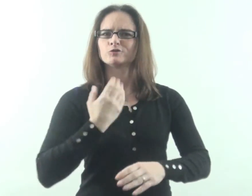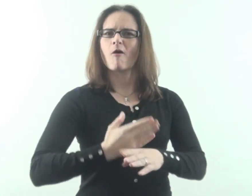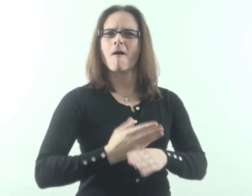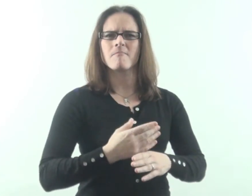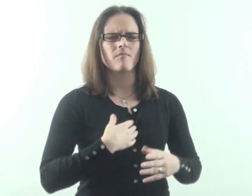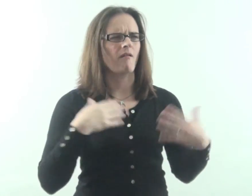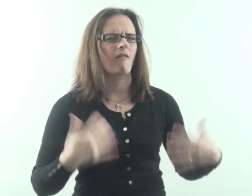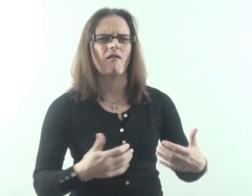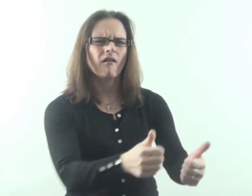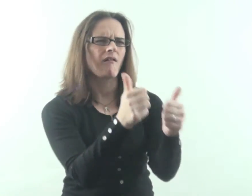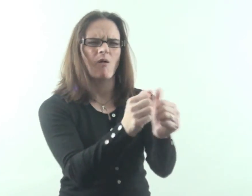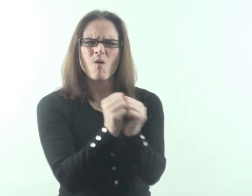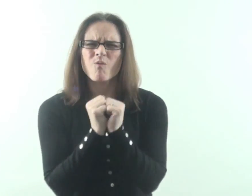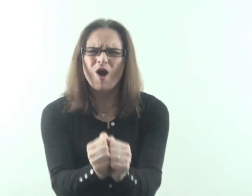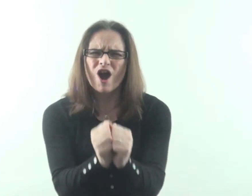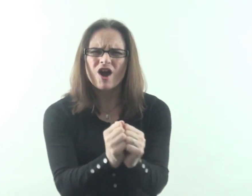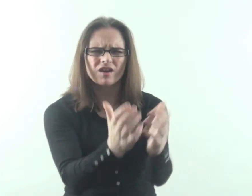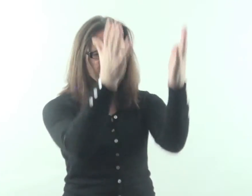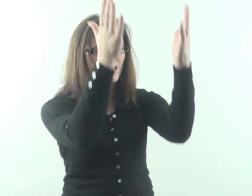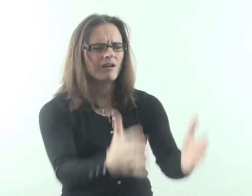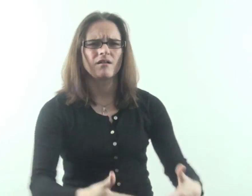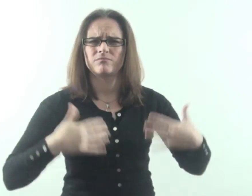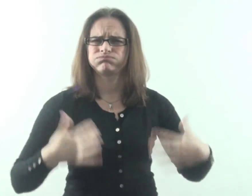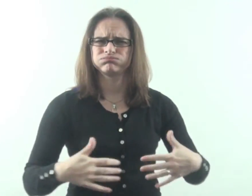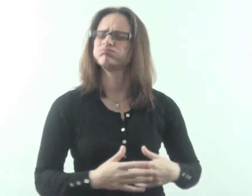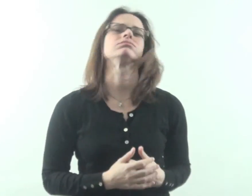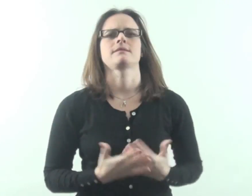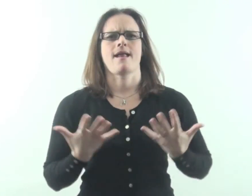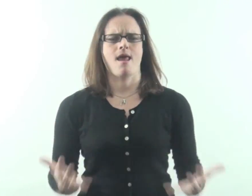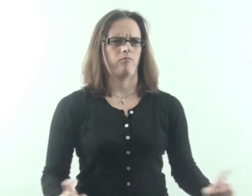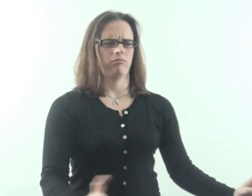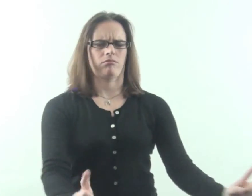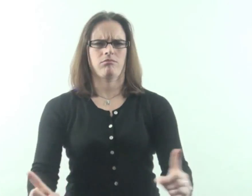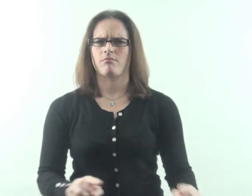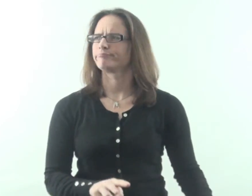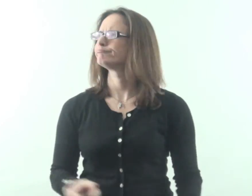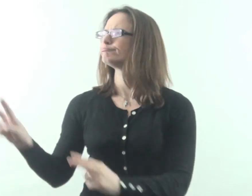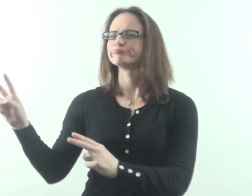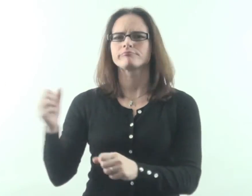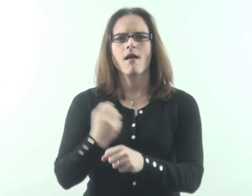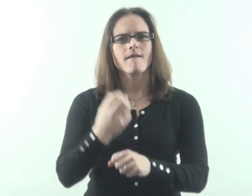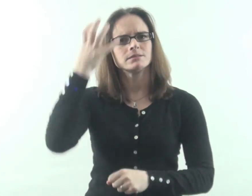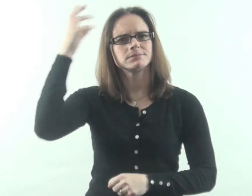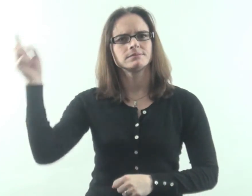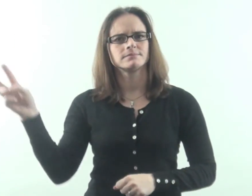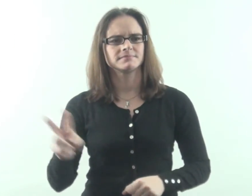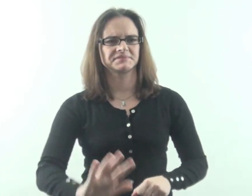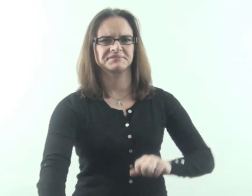helped me achieve my job and they're extremely valuable and so worthwhile. I really appreciated them. But